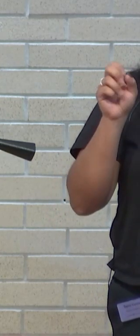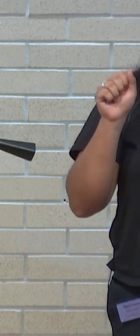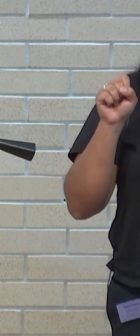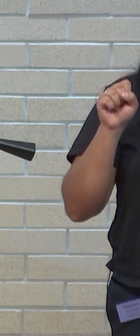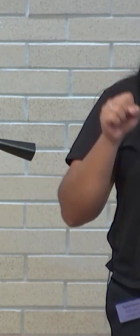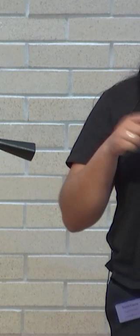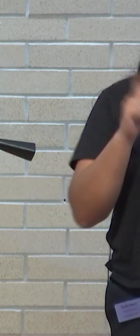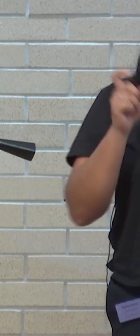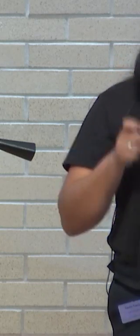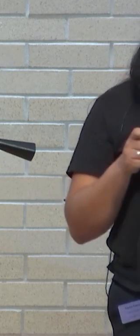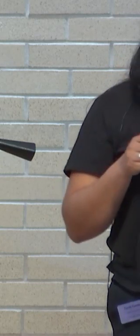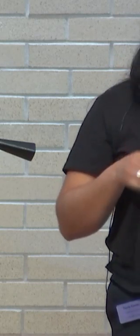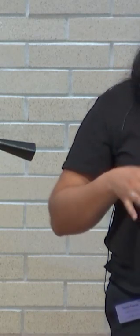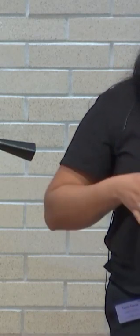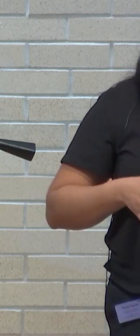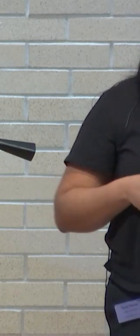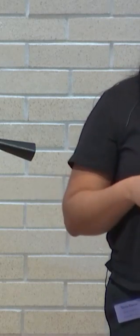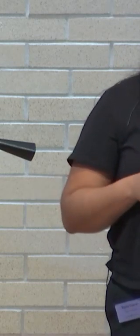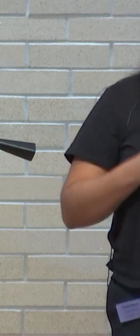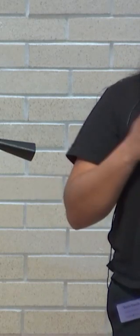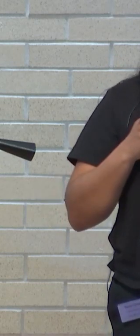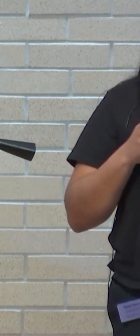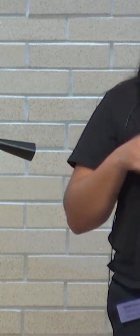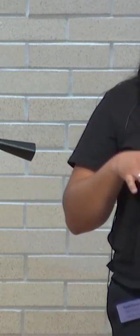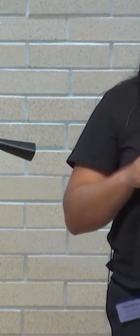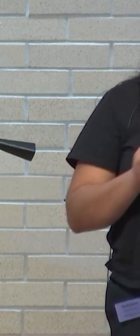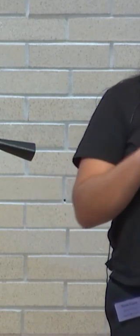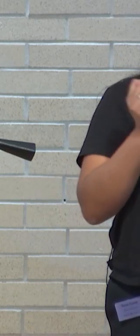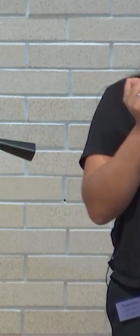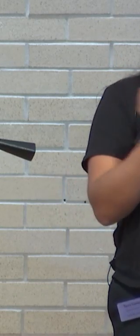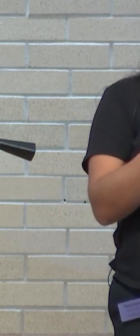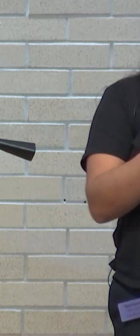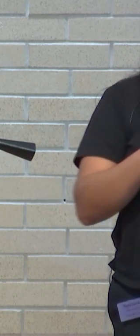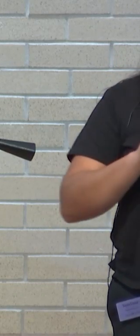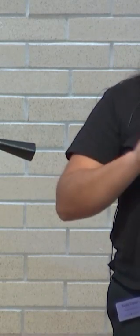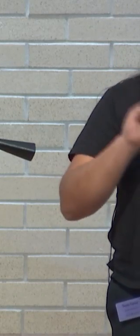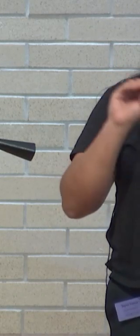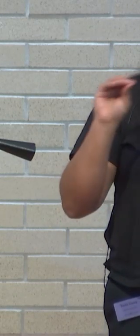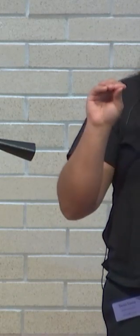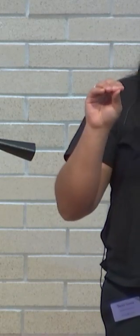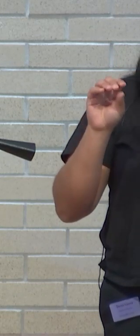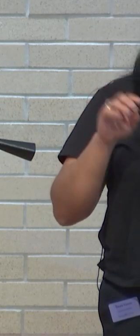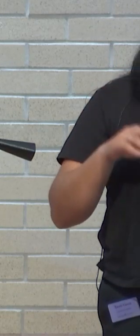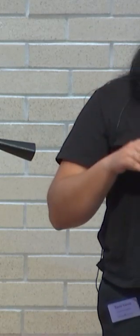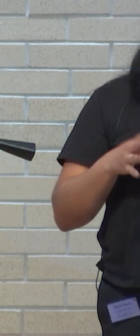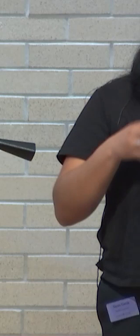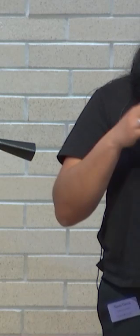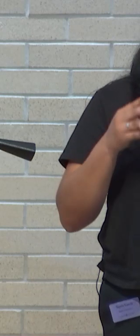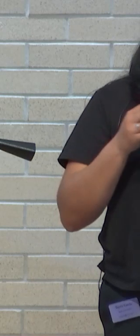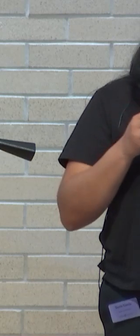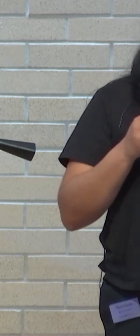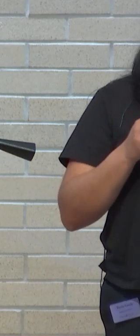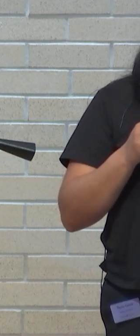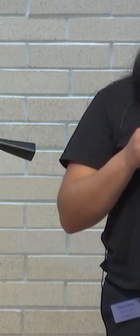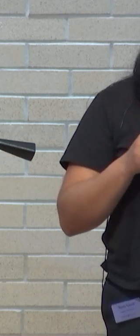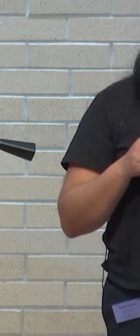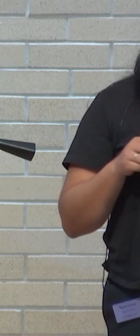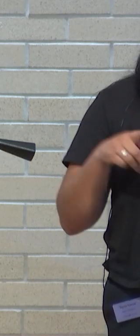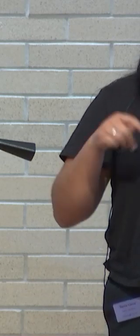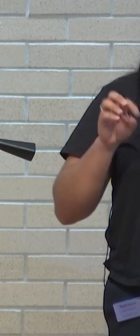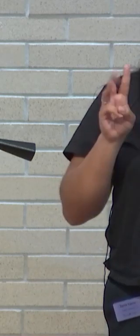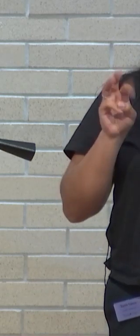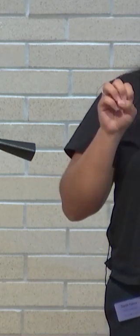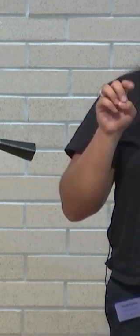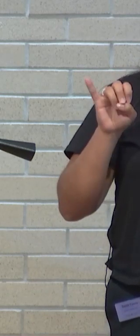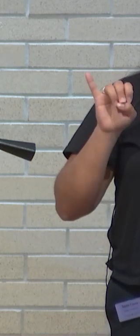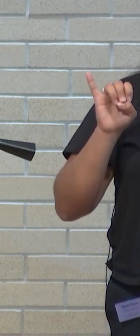team. It is no surprise that moving halfway across the country became a struggle for me, especially being a PWI and